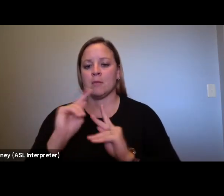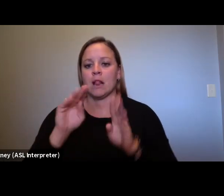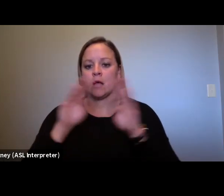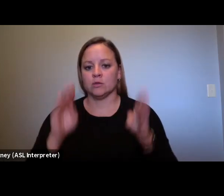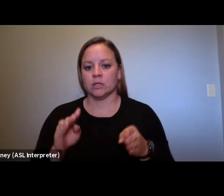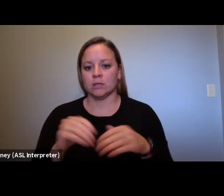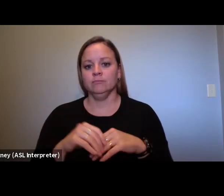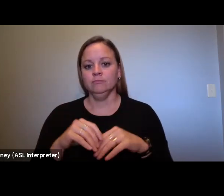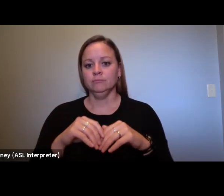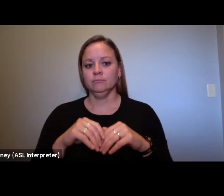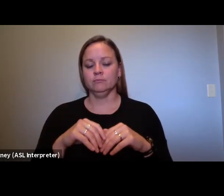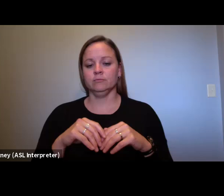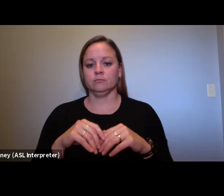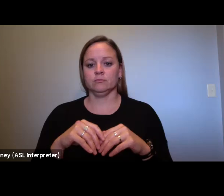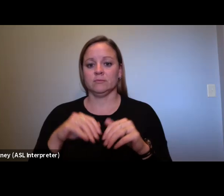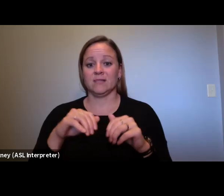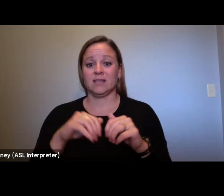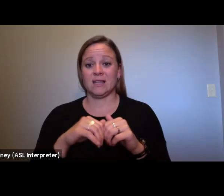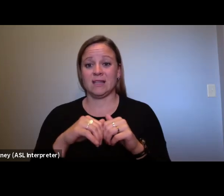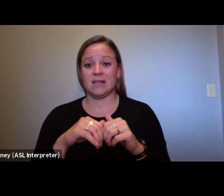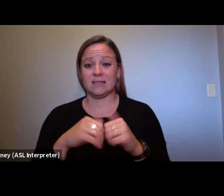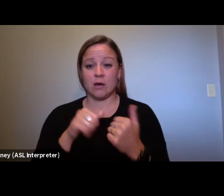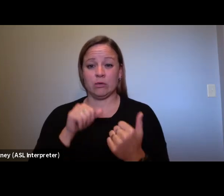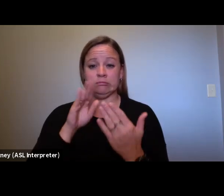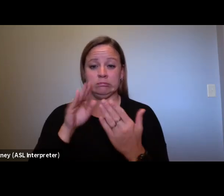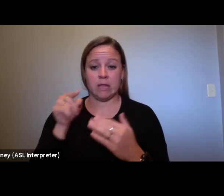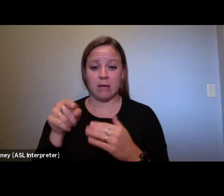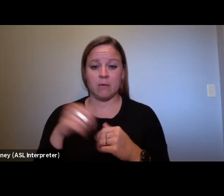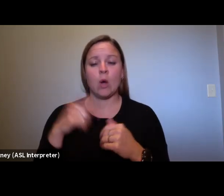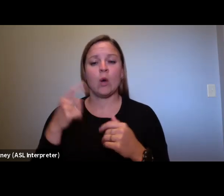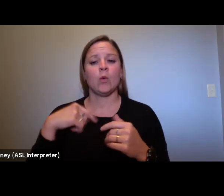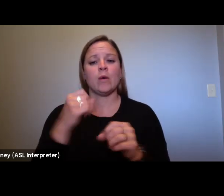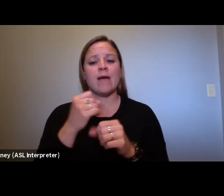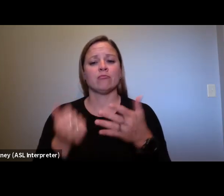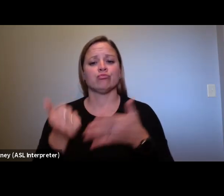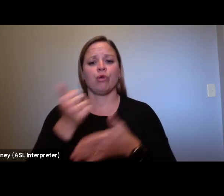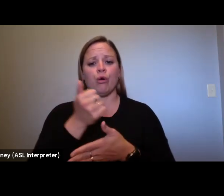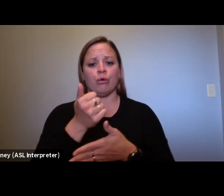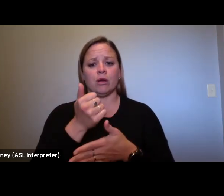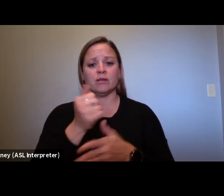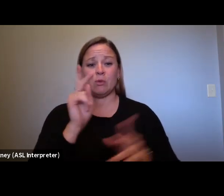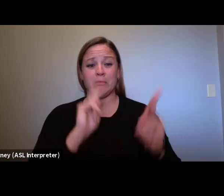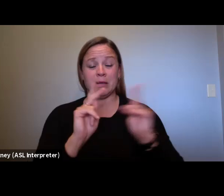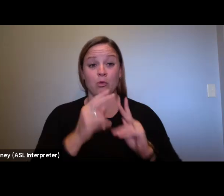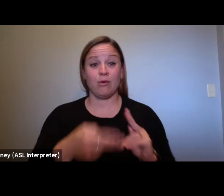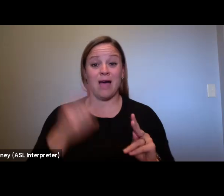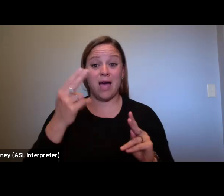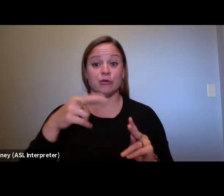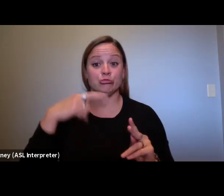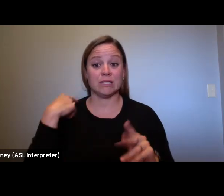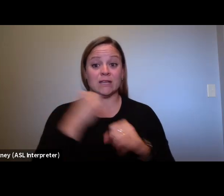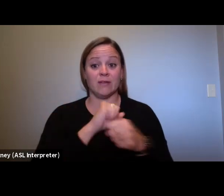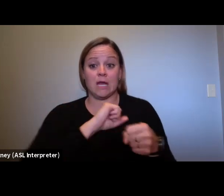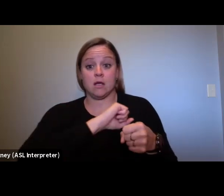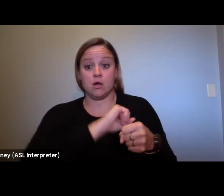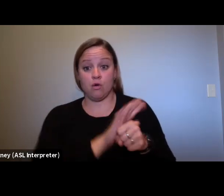how we bring it up to them. We prioritize it. I say, those that are at high risk of getting COVID, that's who is